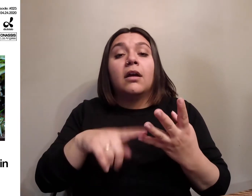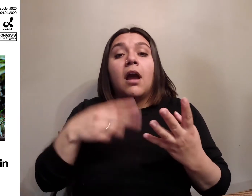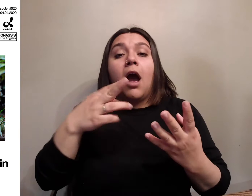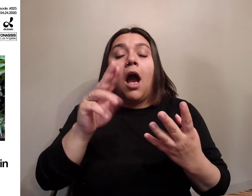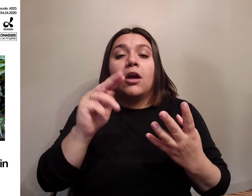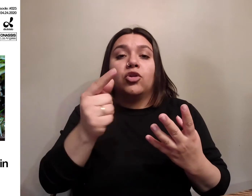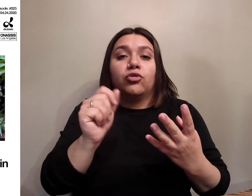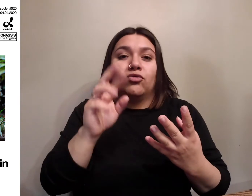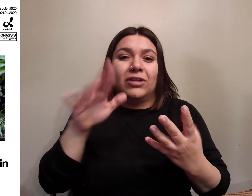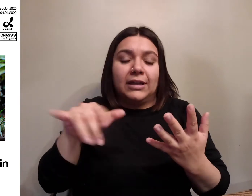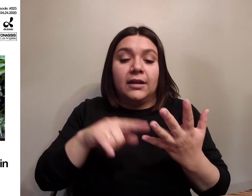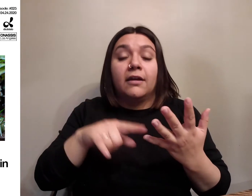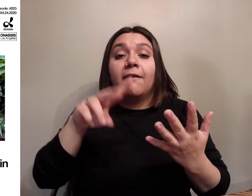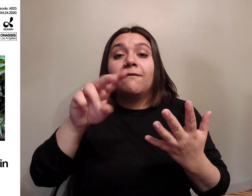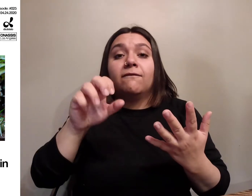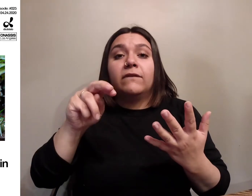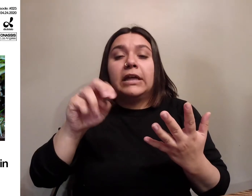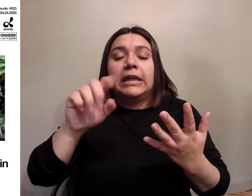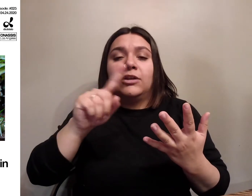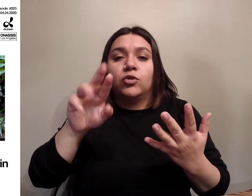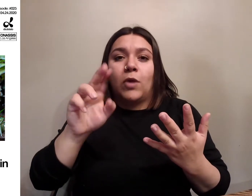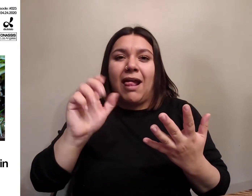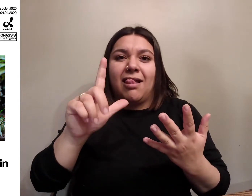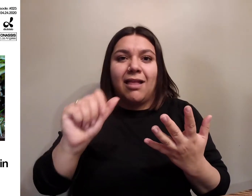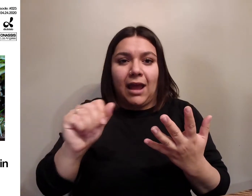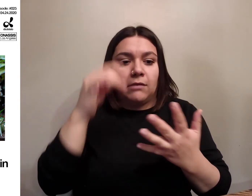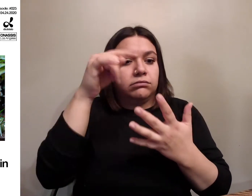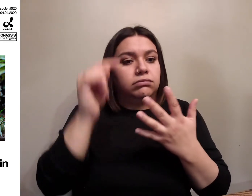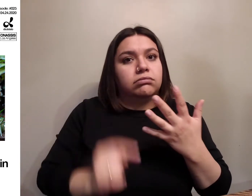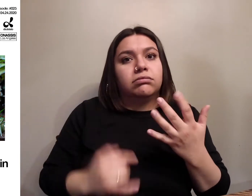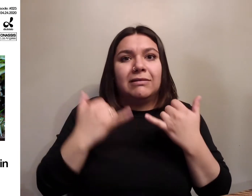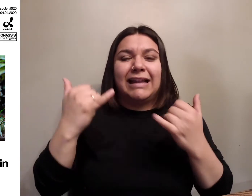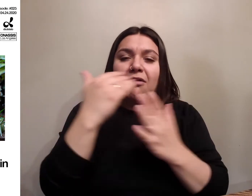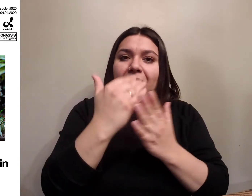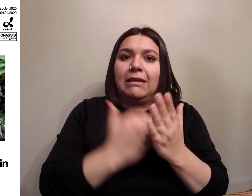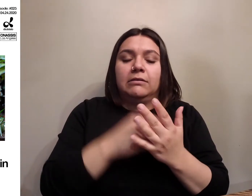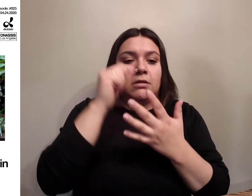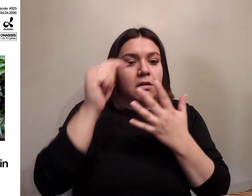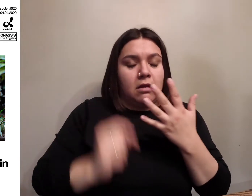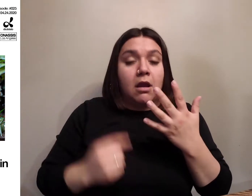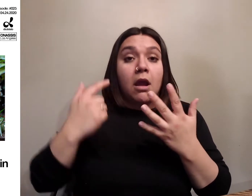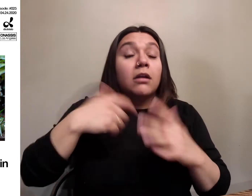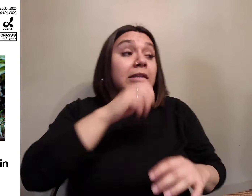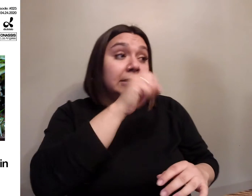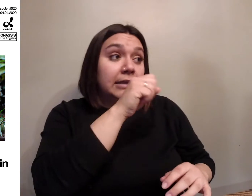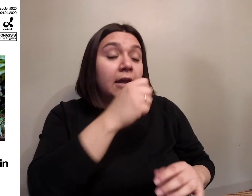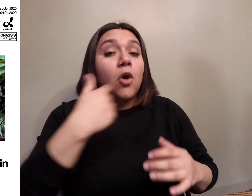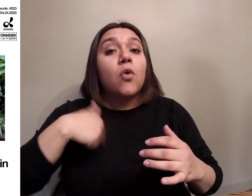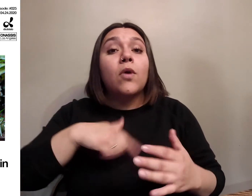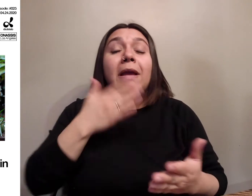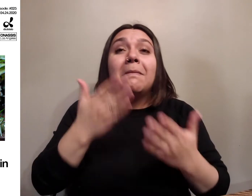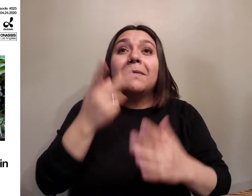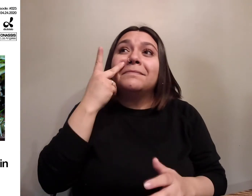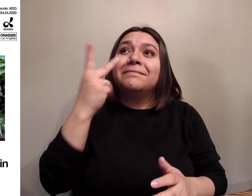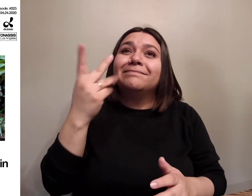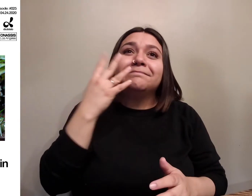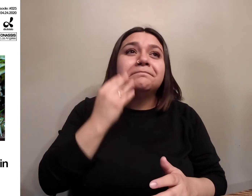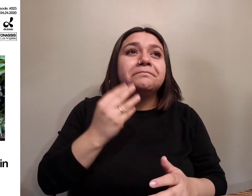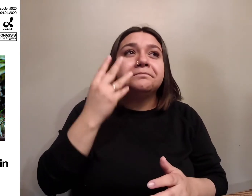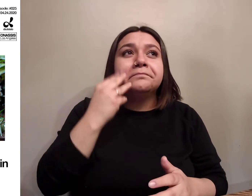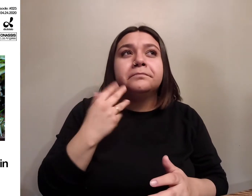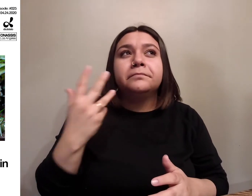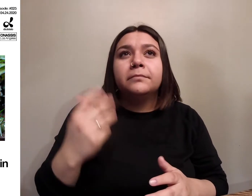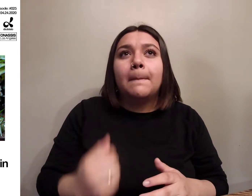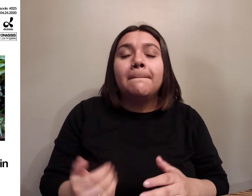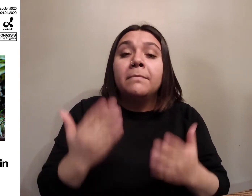Turkey, Pakistan, Brazil, Venezuela, but also Hungary, to a certain extent, Poland, and the list is getting longer and